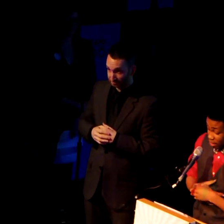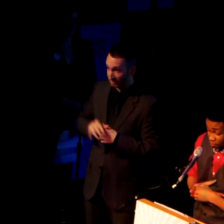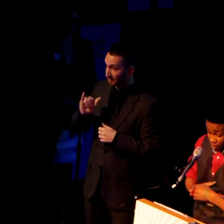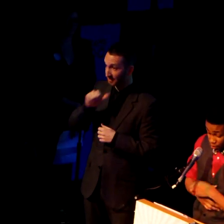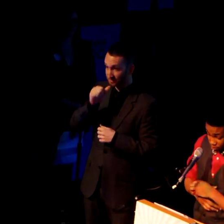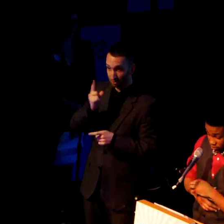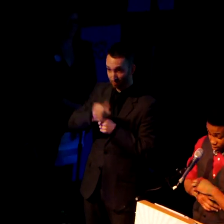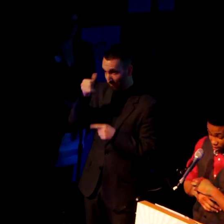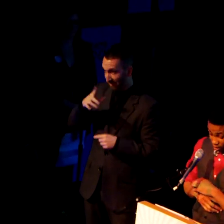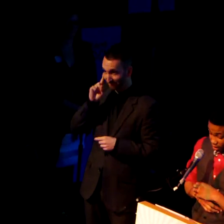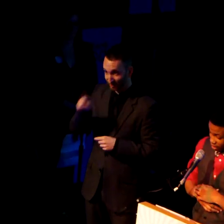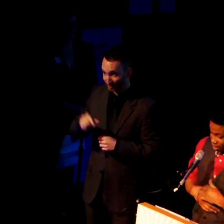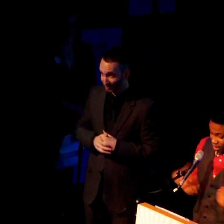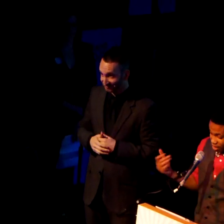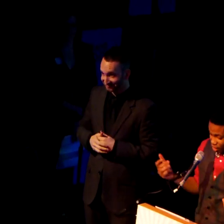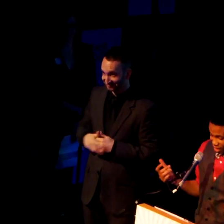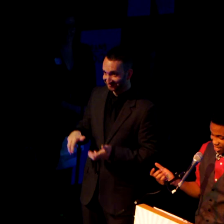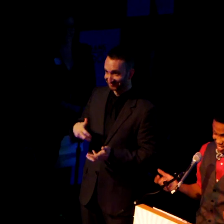just ain't the right man for you.